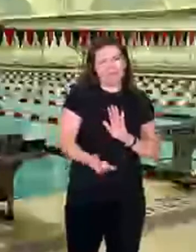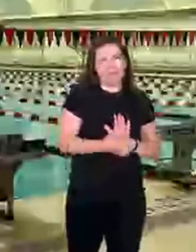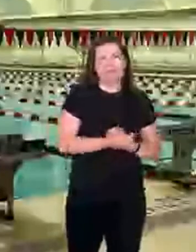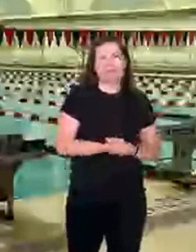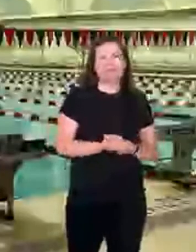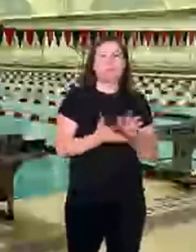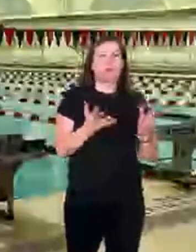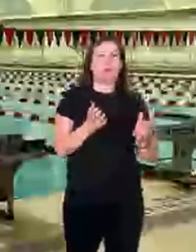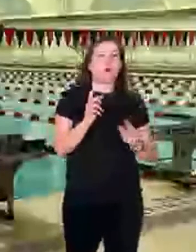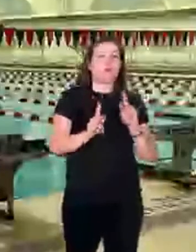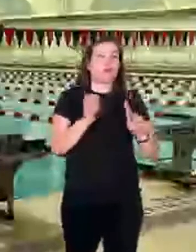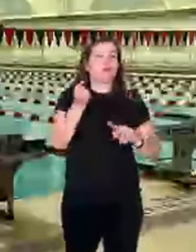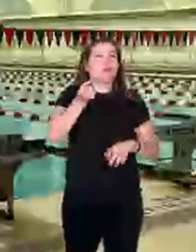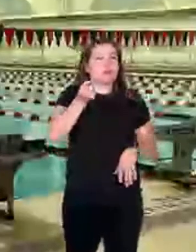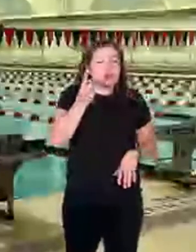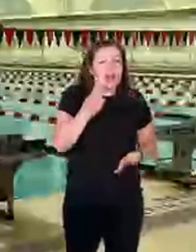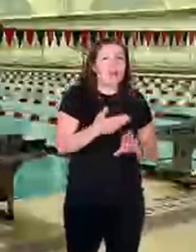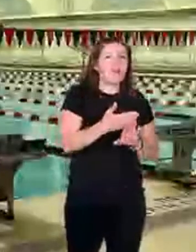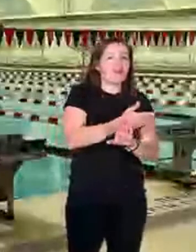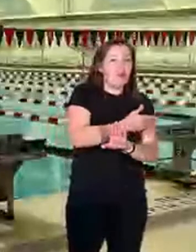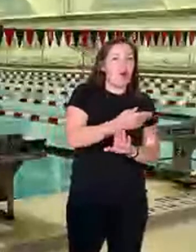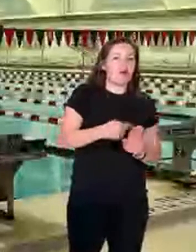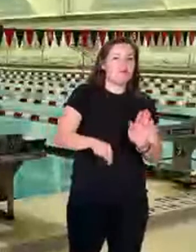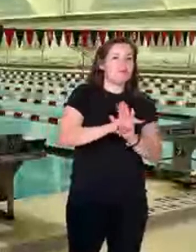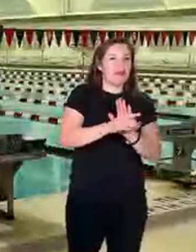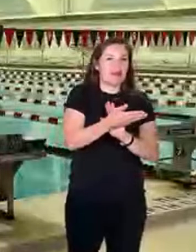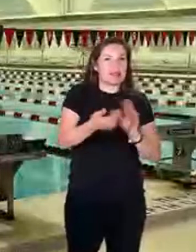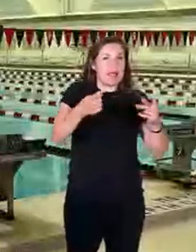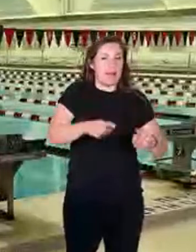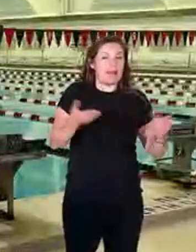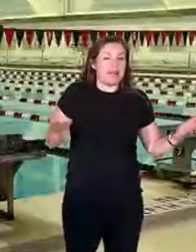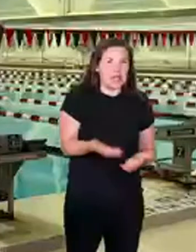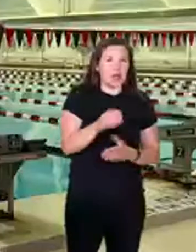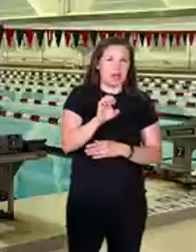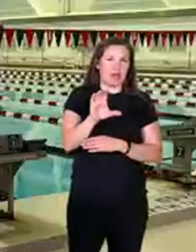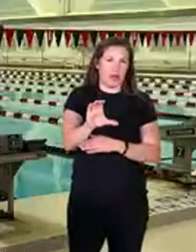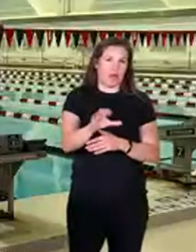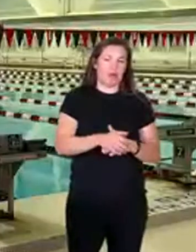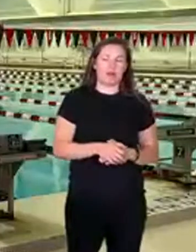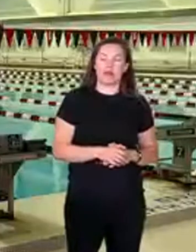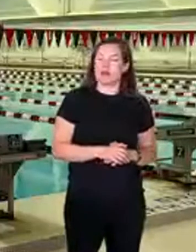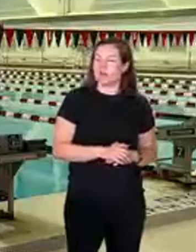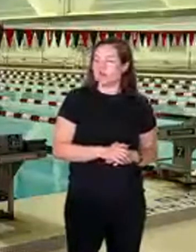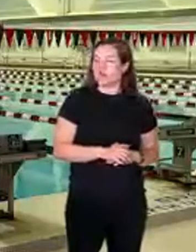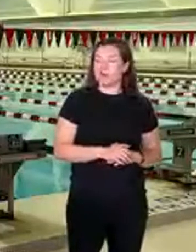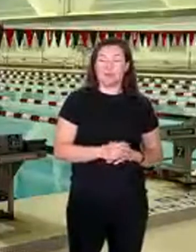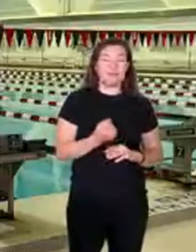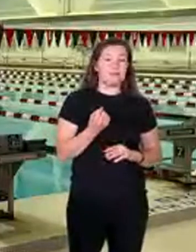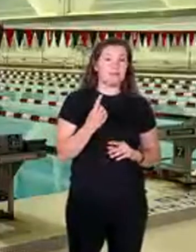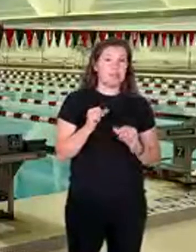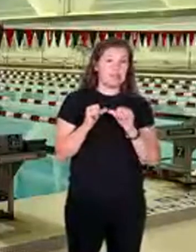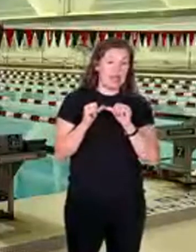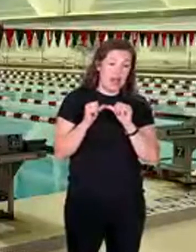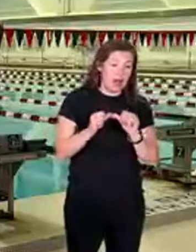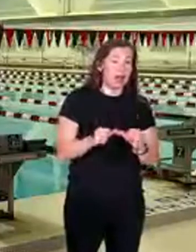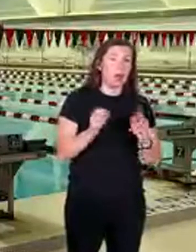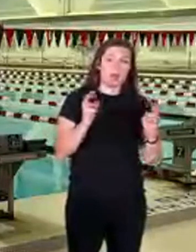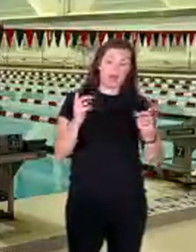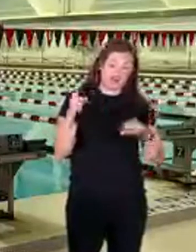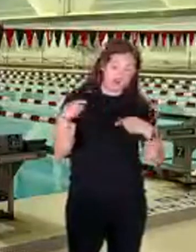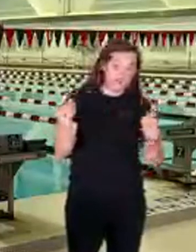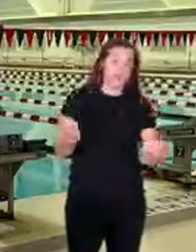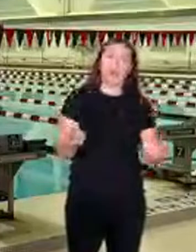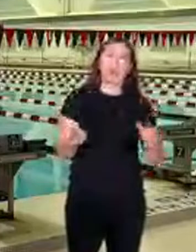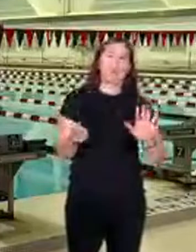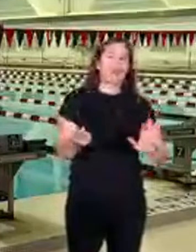public to understand before any bad incident happens here in Erie County that this is an ongoing issue, and we